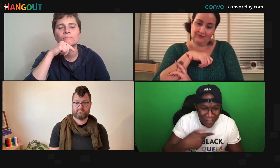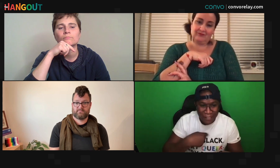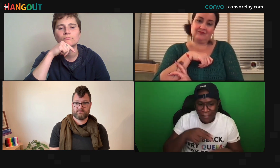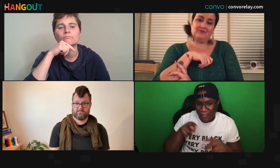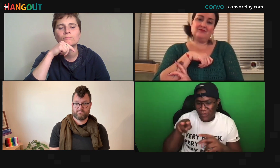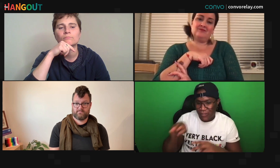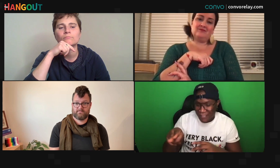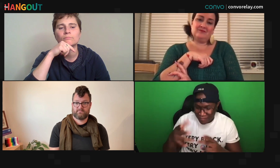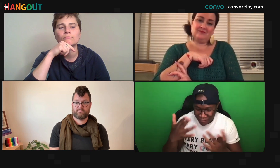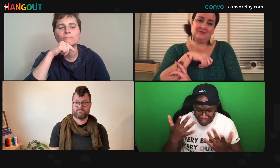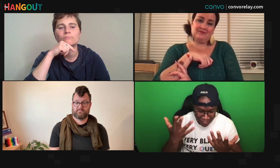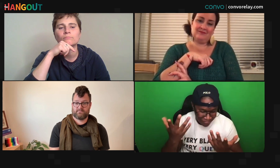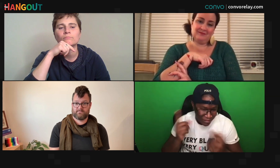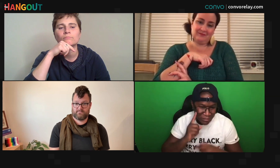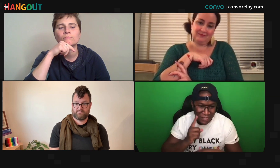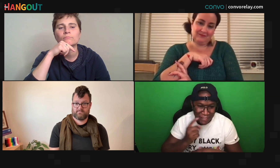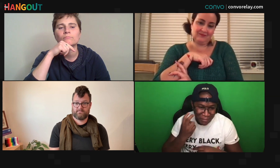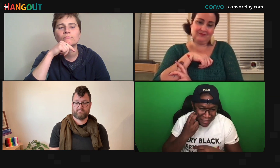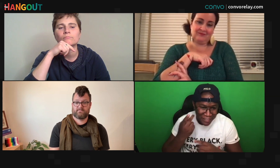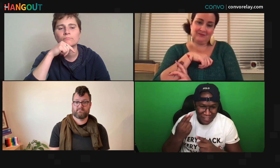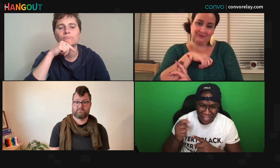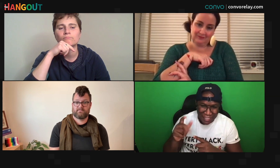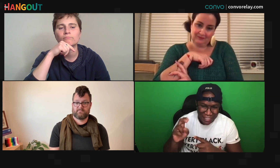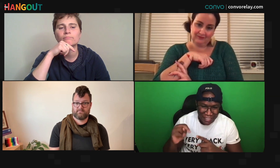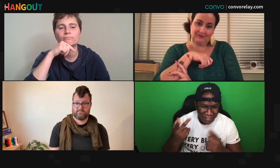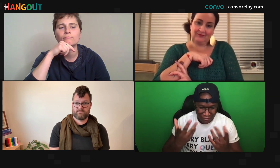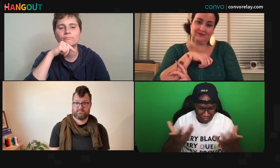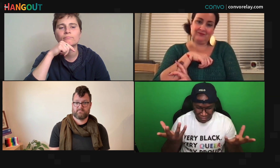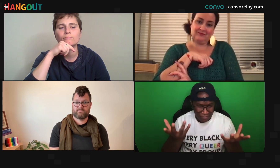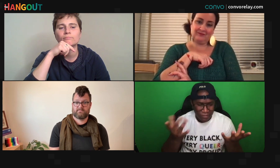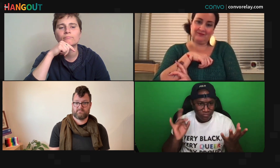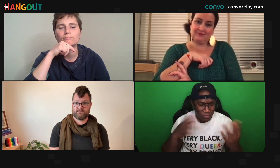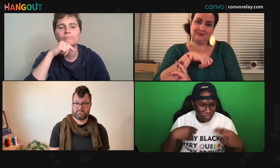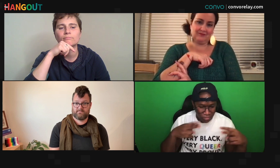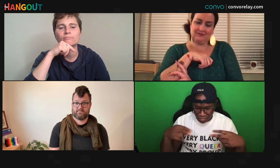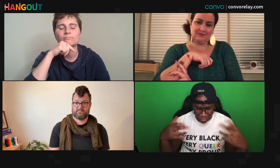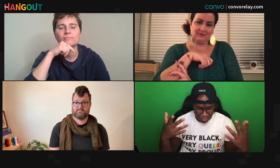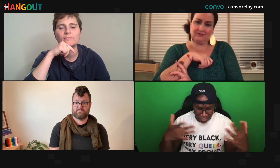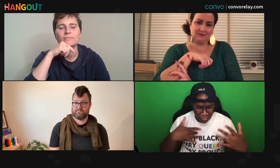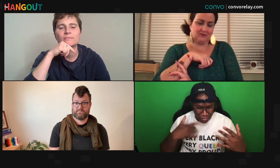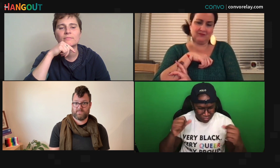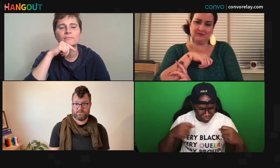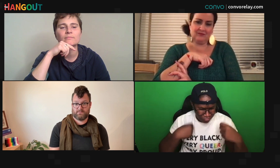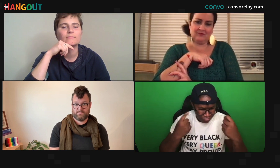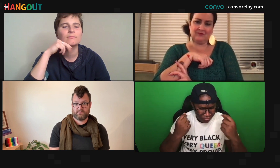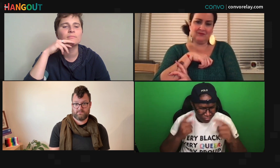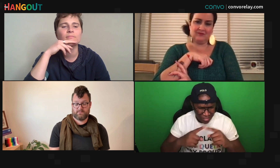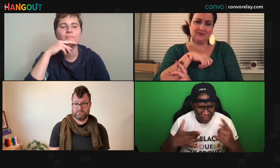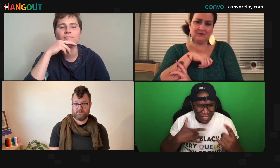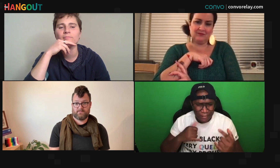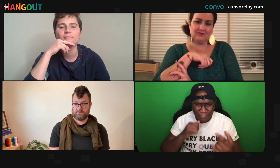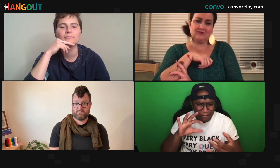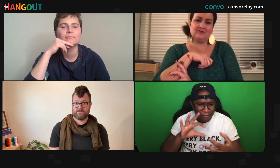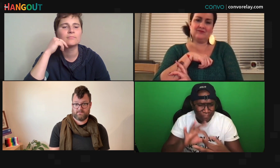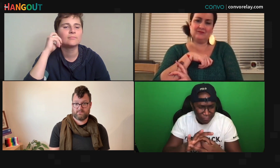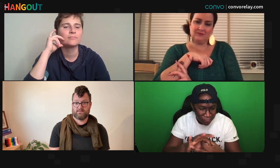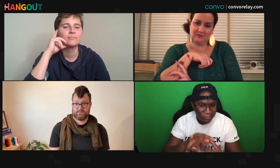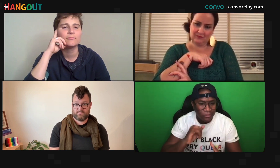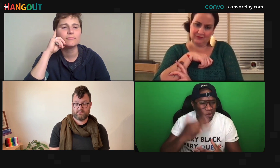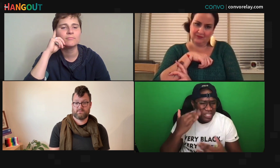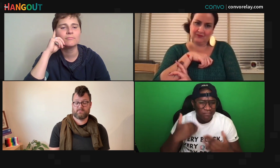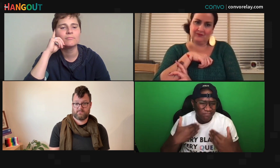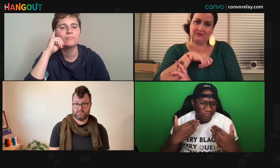queer identity, or I wouldn't read any books about Black deaf people